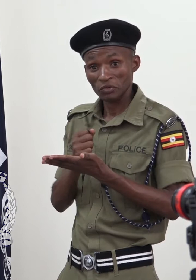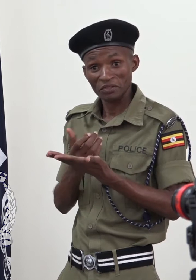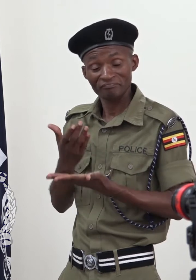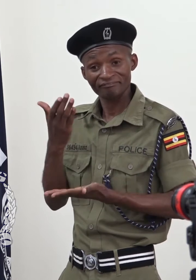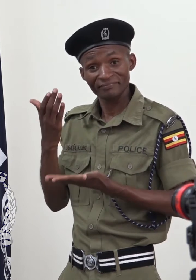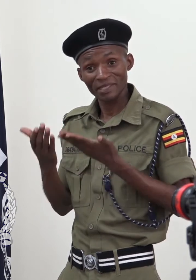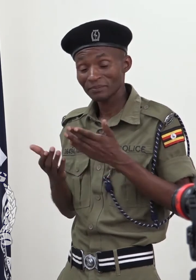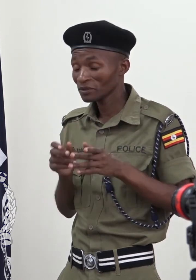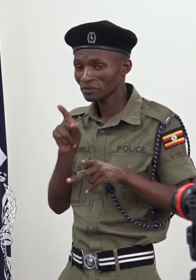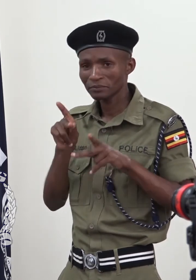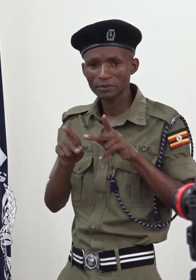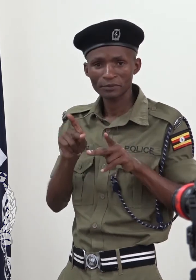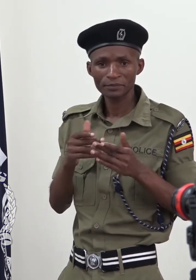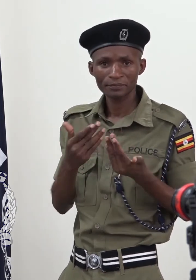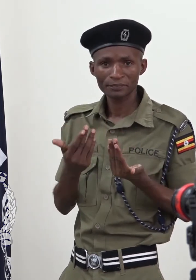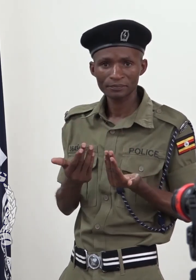of these